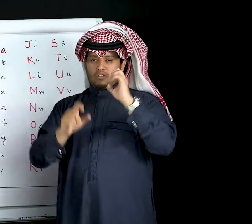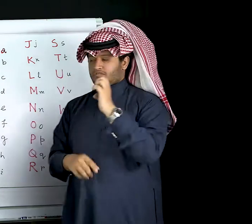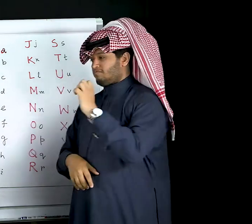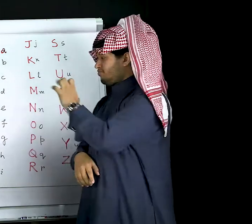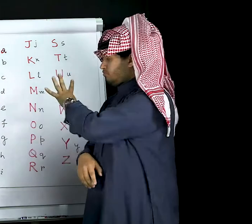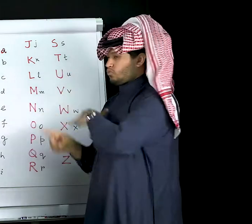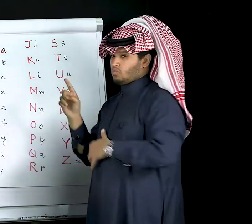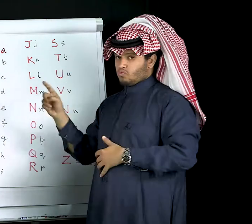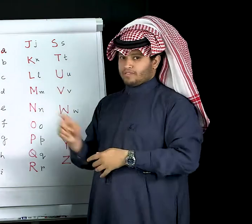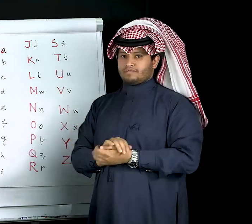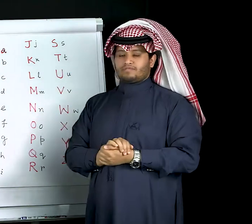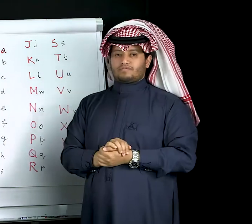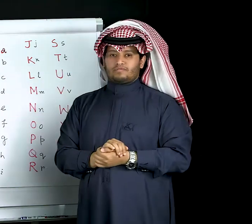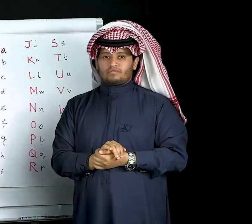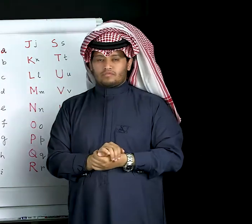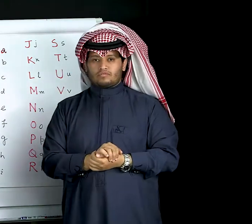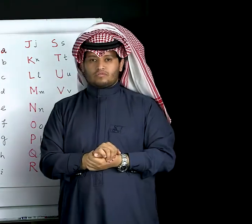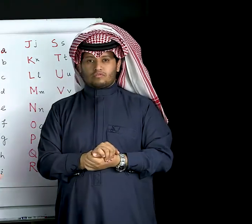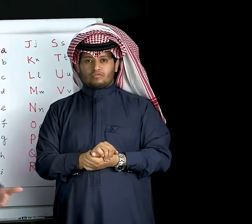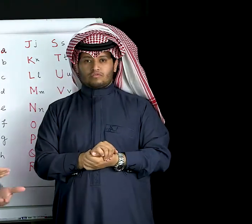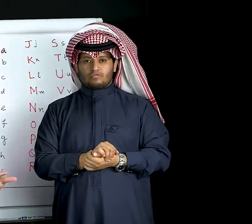those words